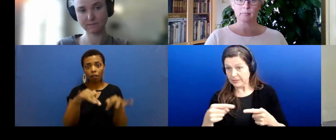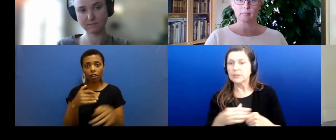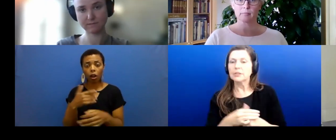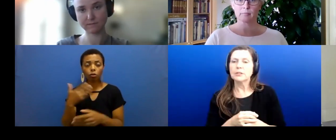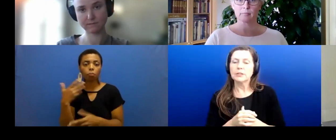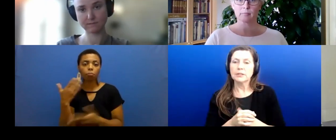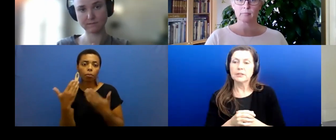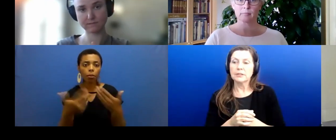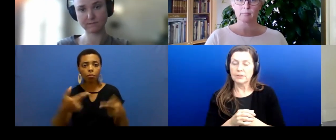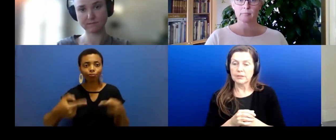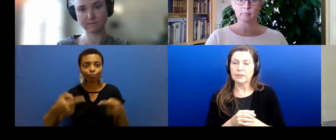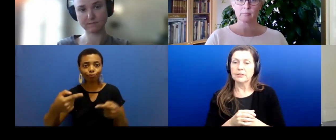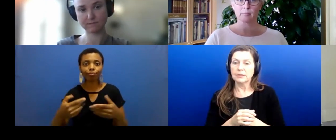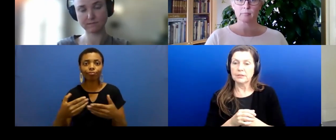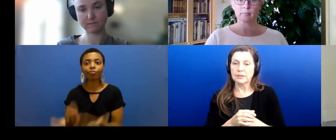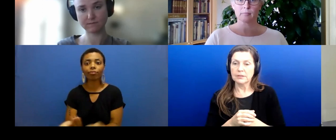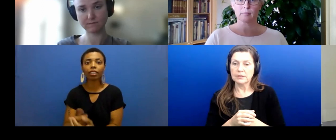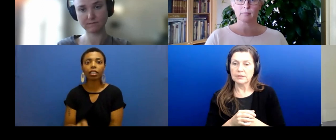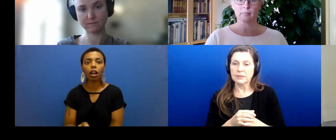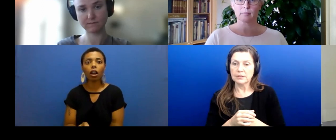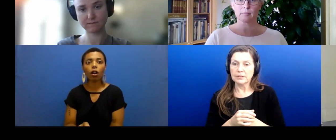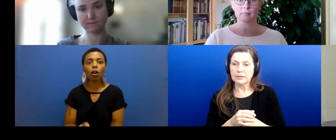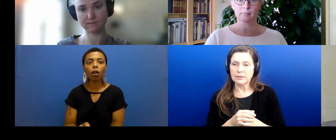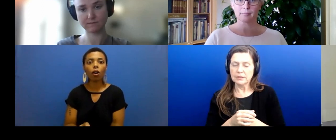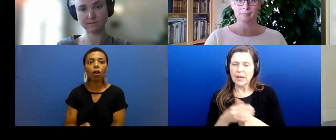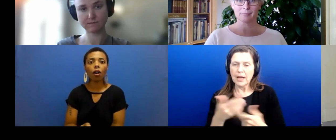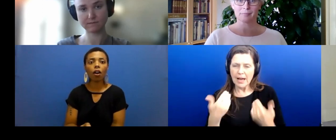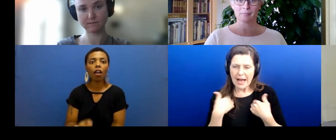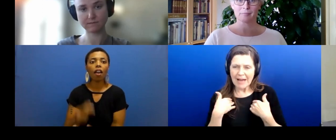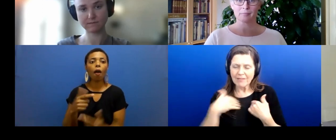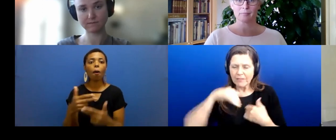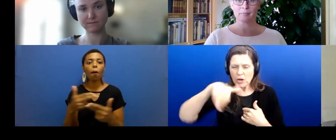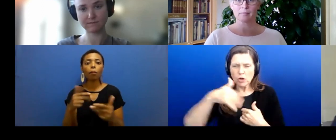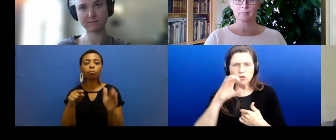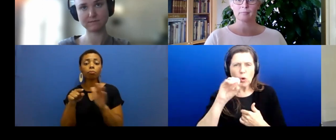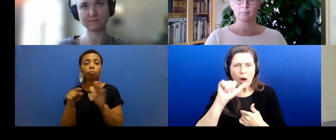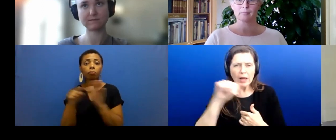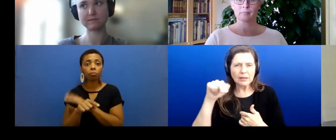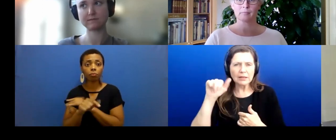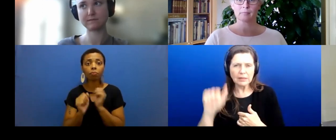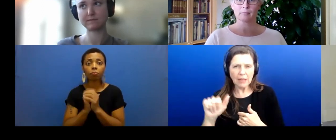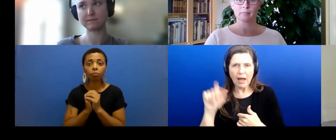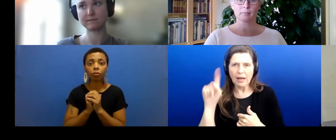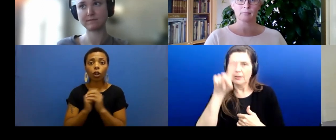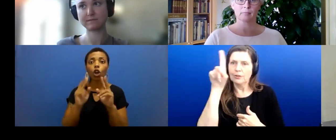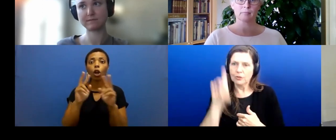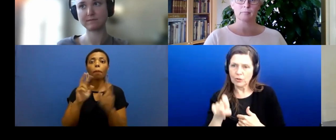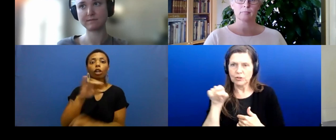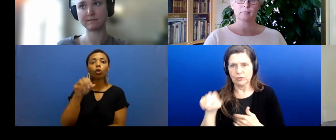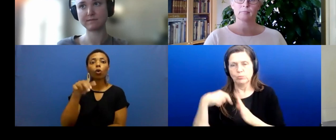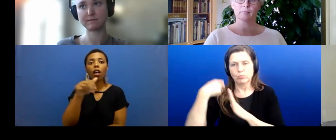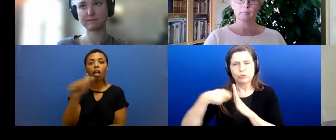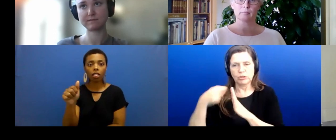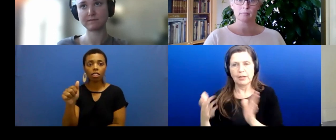There is here a remark, or actually a question from Joanna, one of our project partners. And